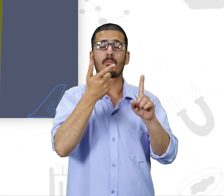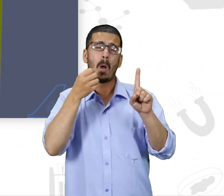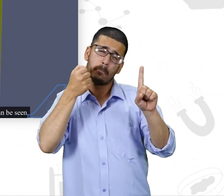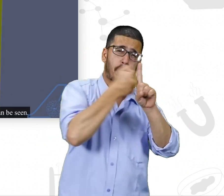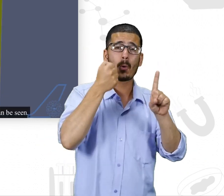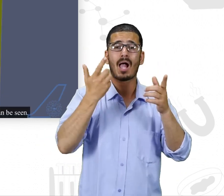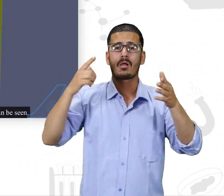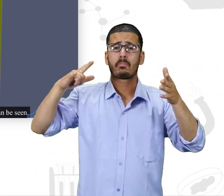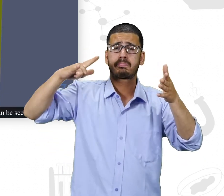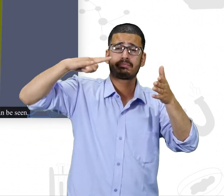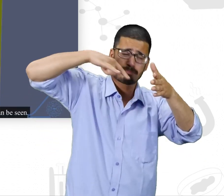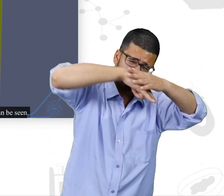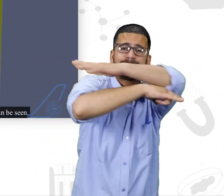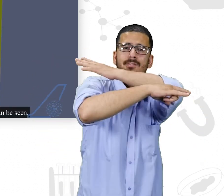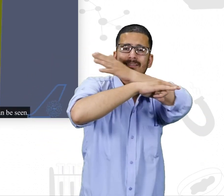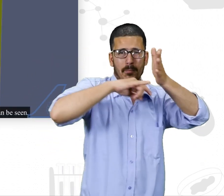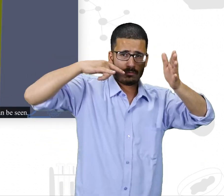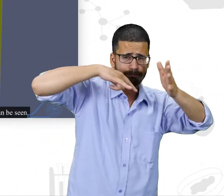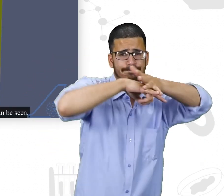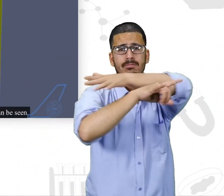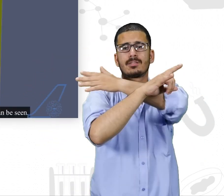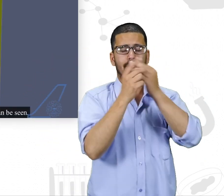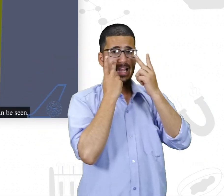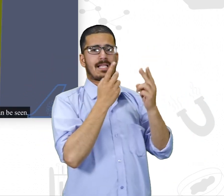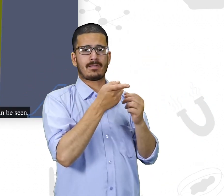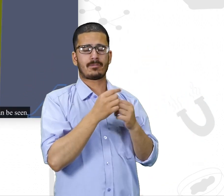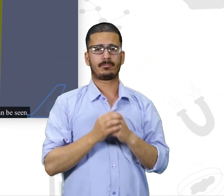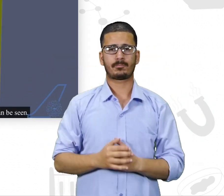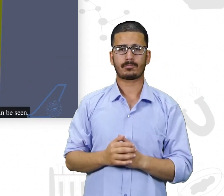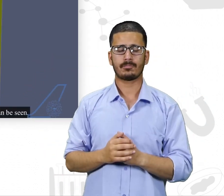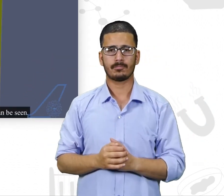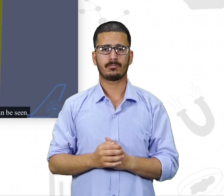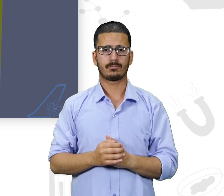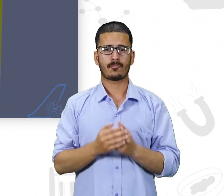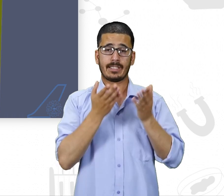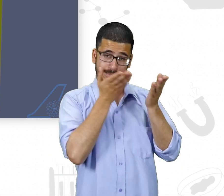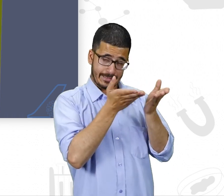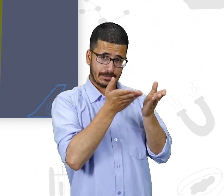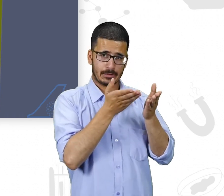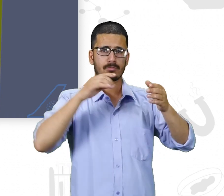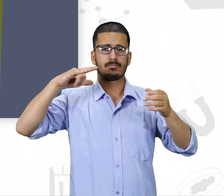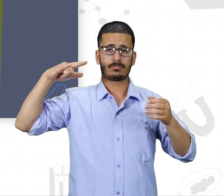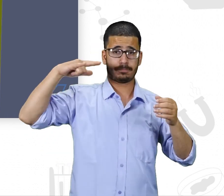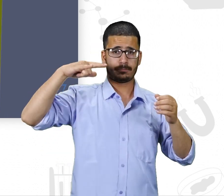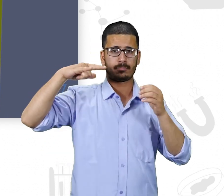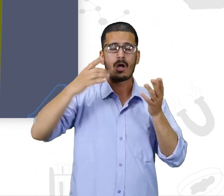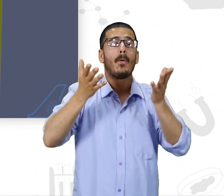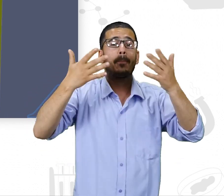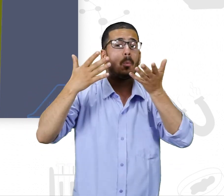aircraft. Even the aircraft moved far away from the plane, still its impact can be seen.